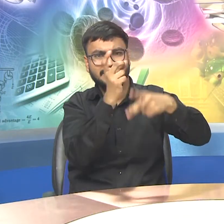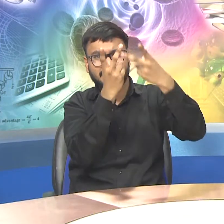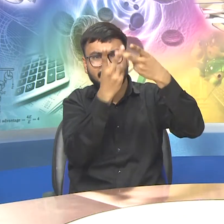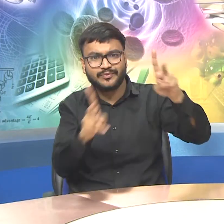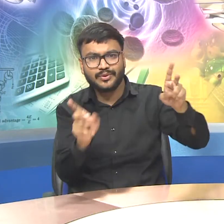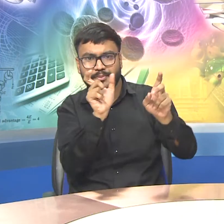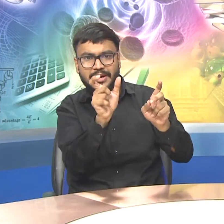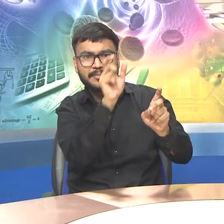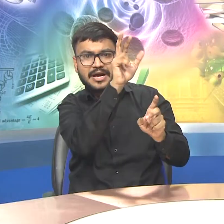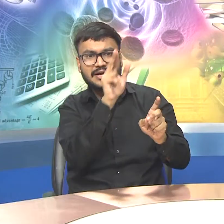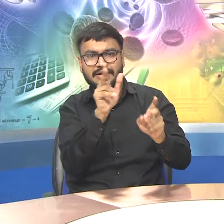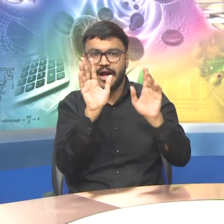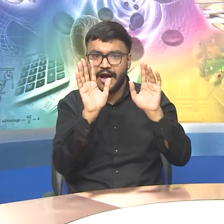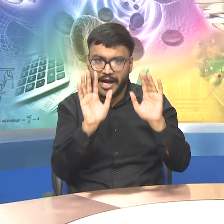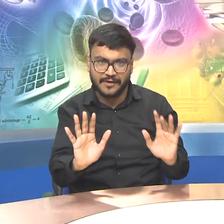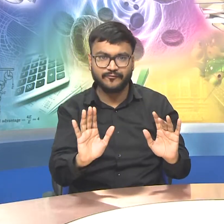Now the sides of down and up.